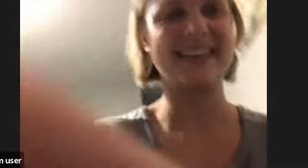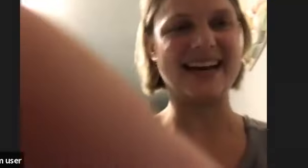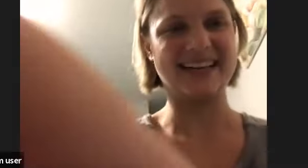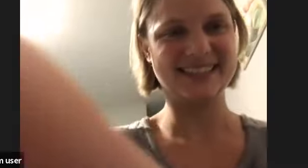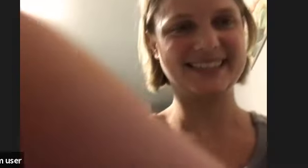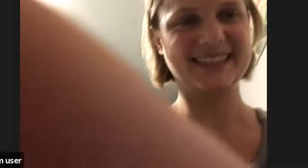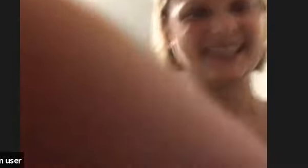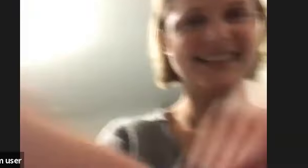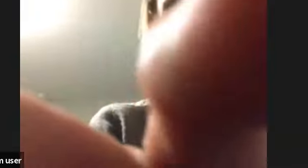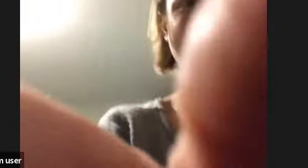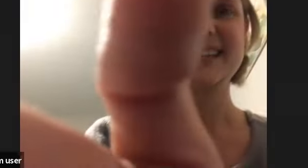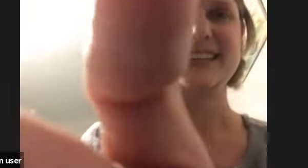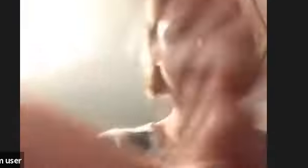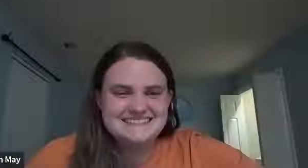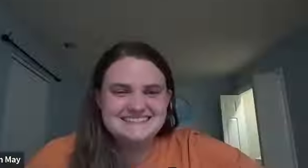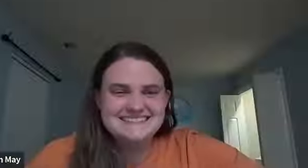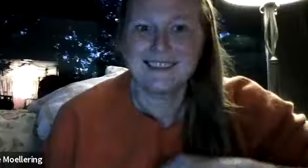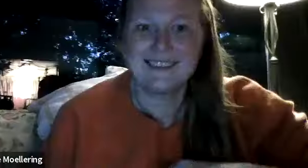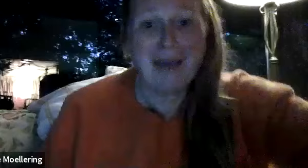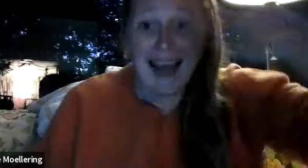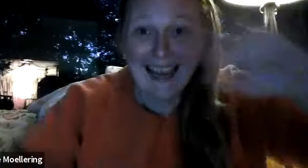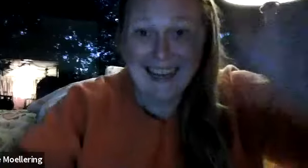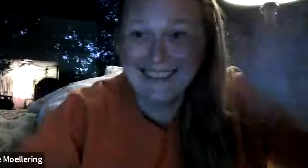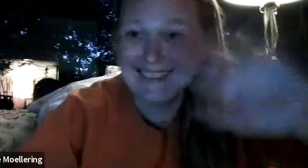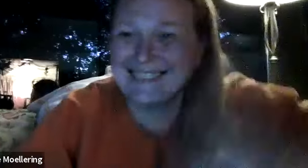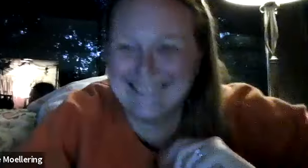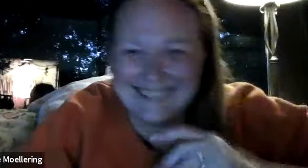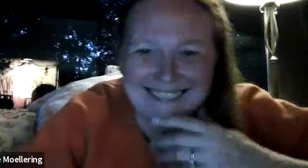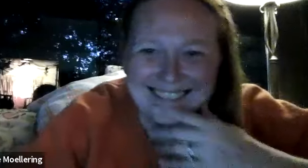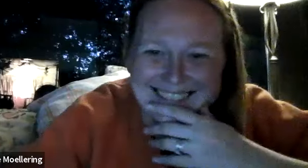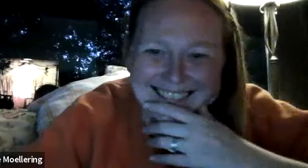Bye.